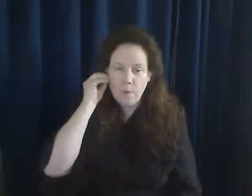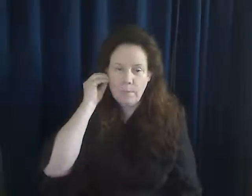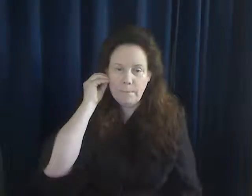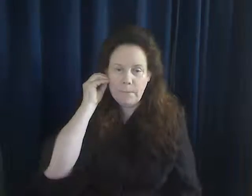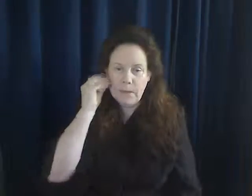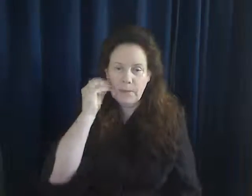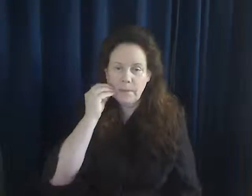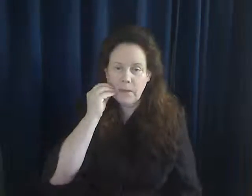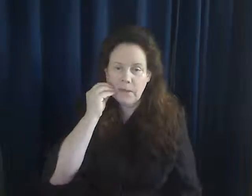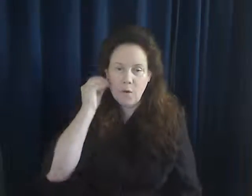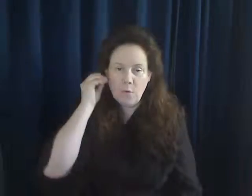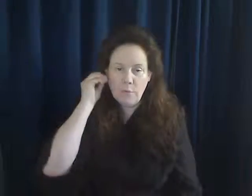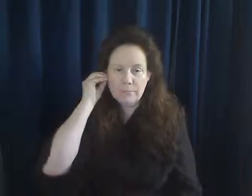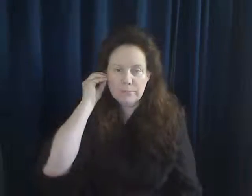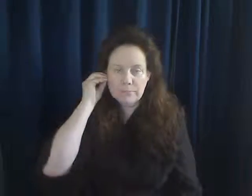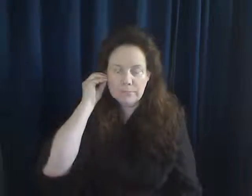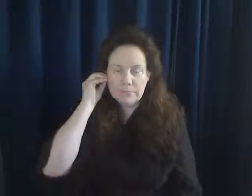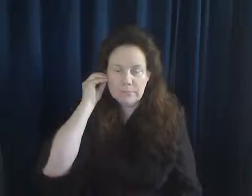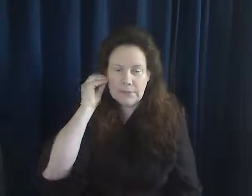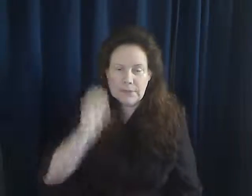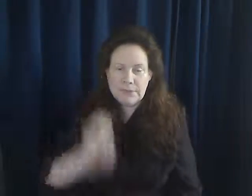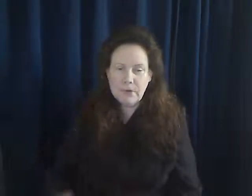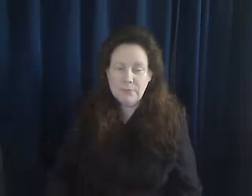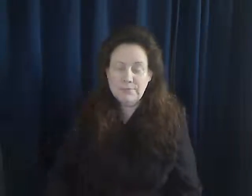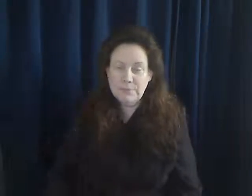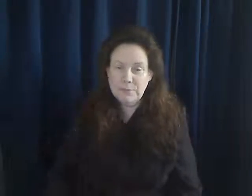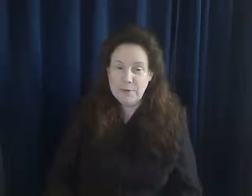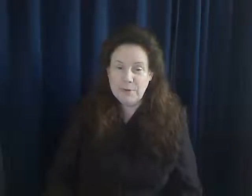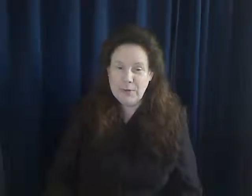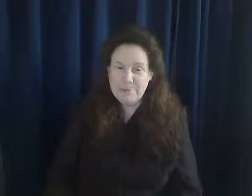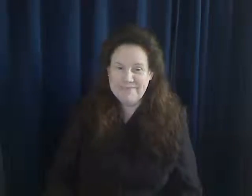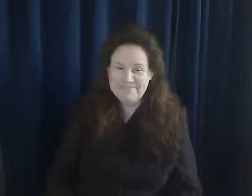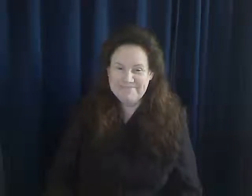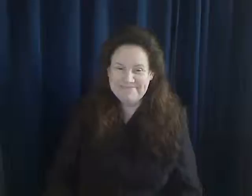home. Home. So, do you remember coming?